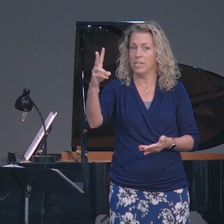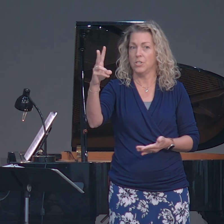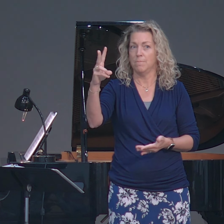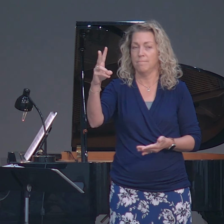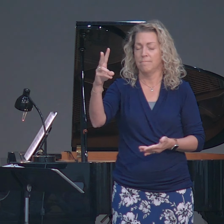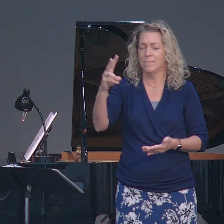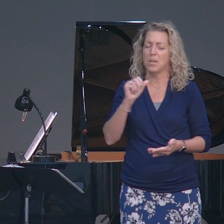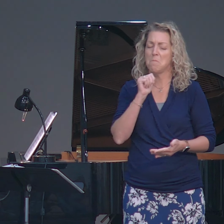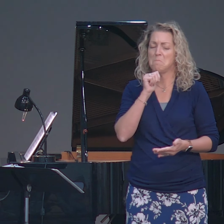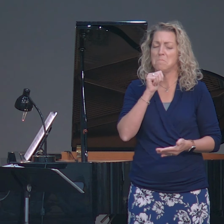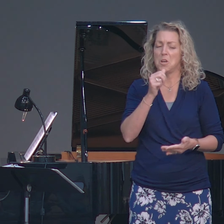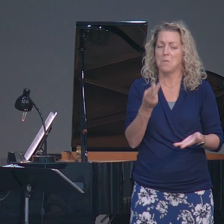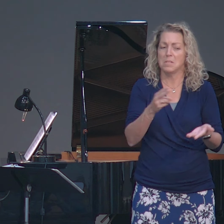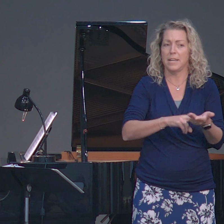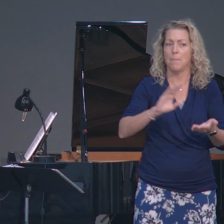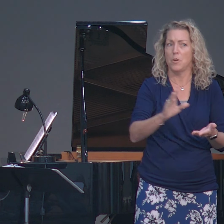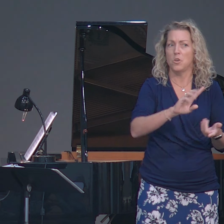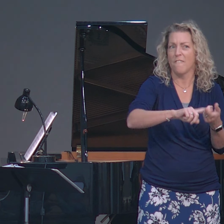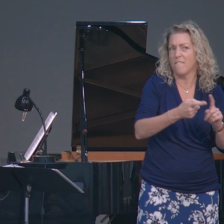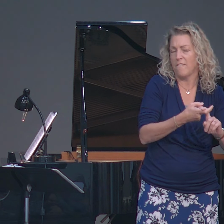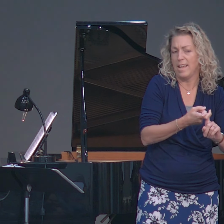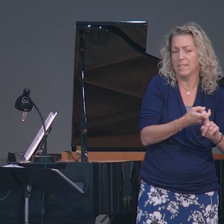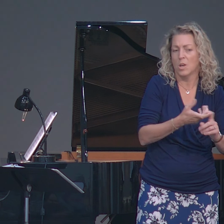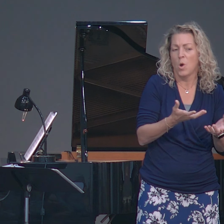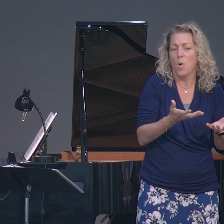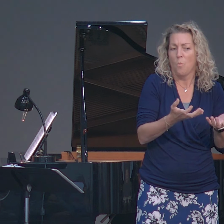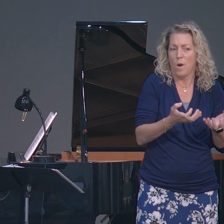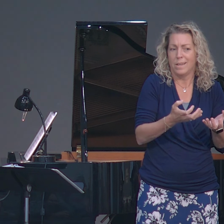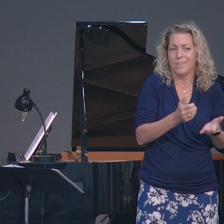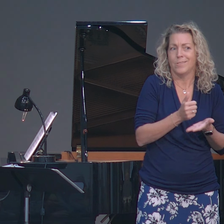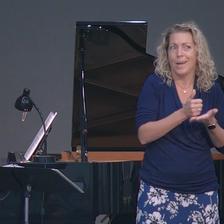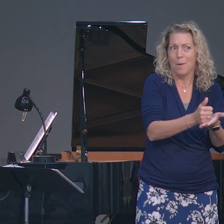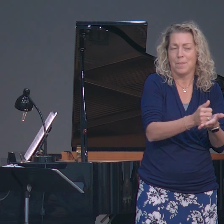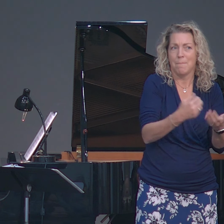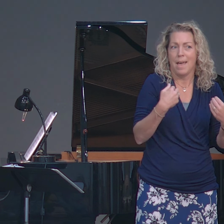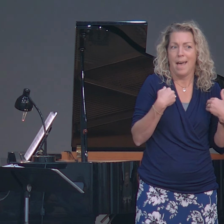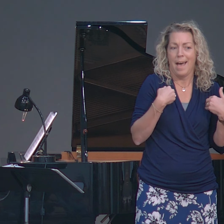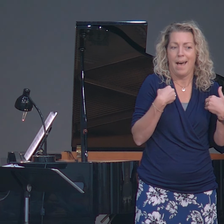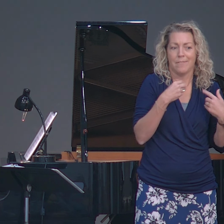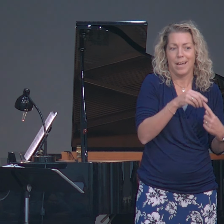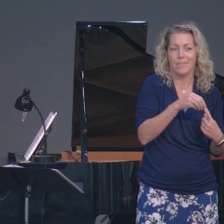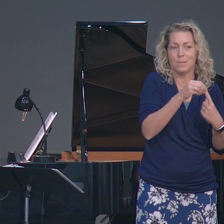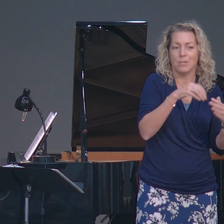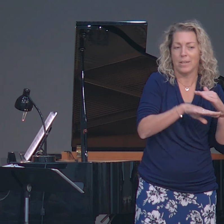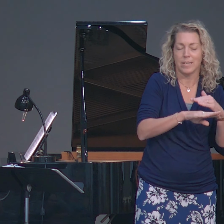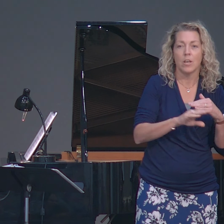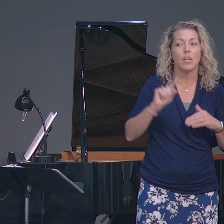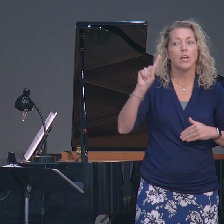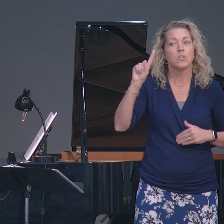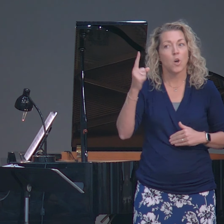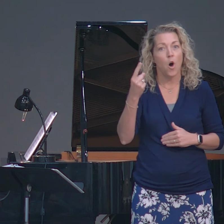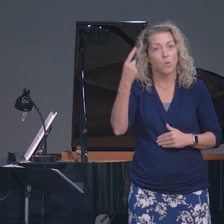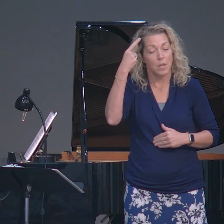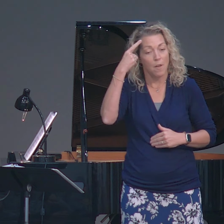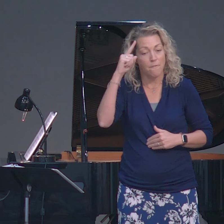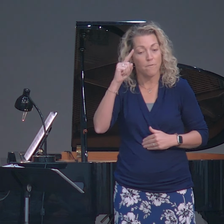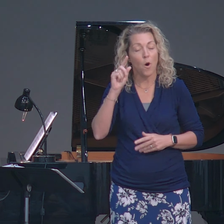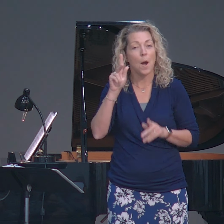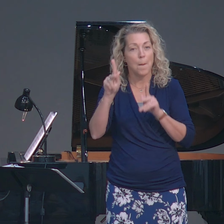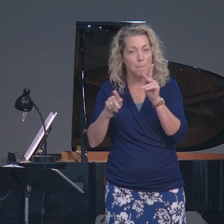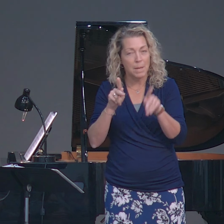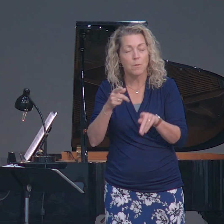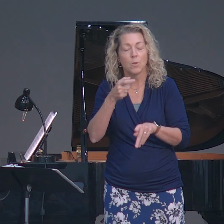a favor because you have early access. This is all about giving you an opportunity to secure a tour for someone you know that needs